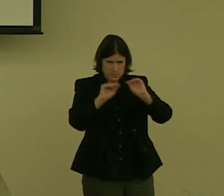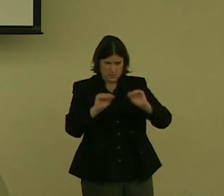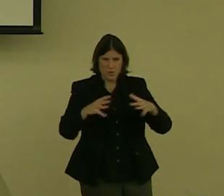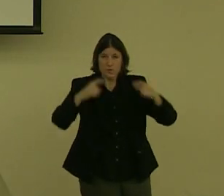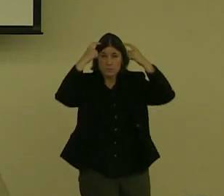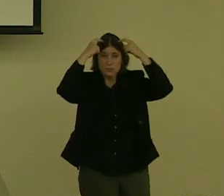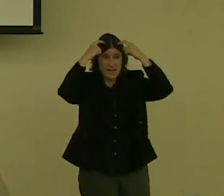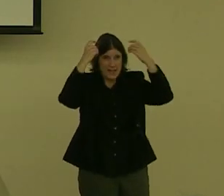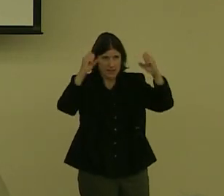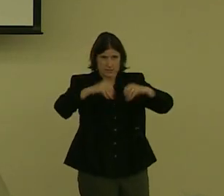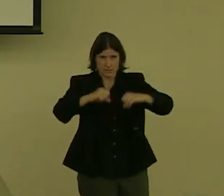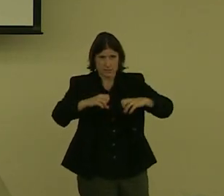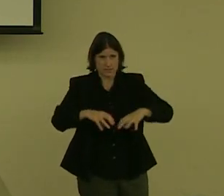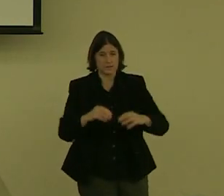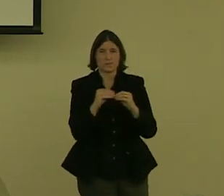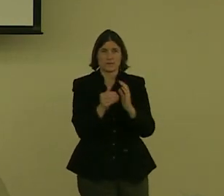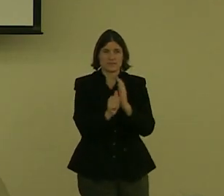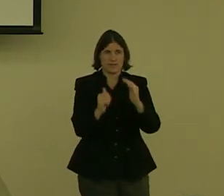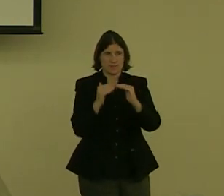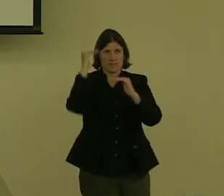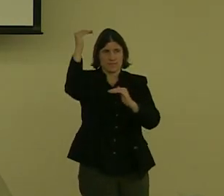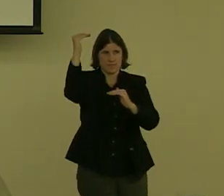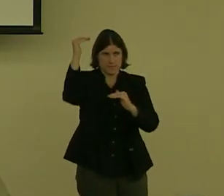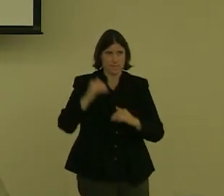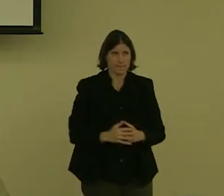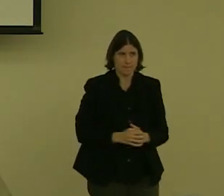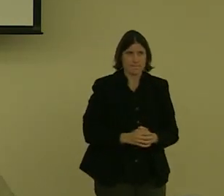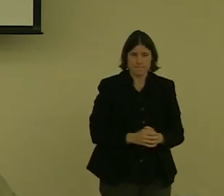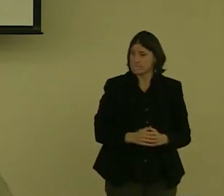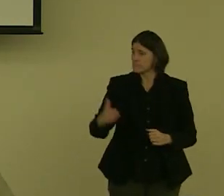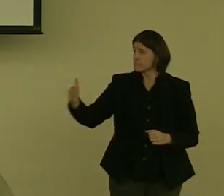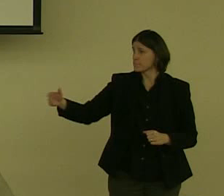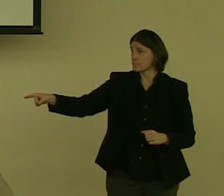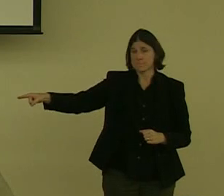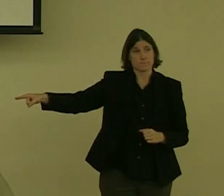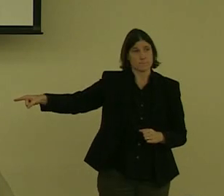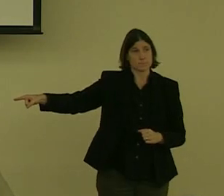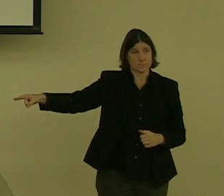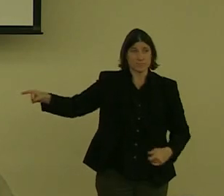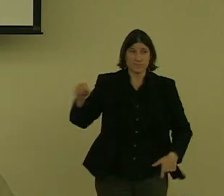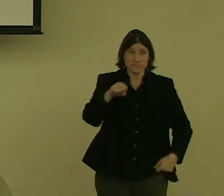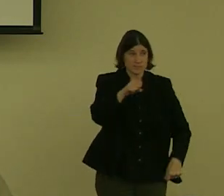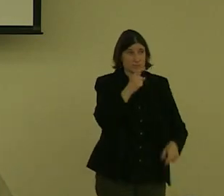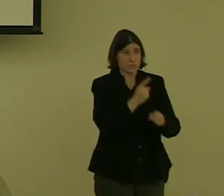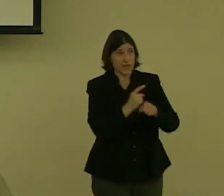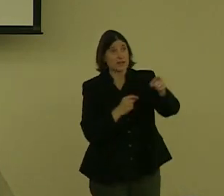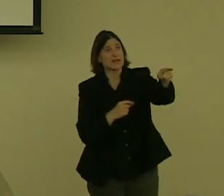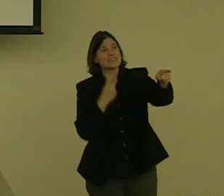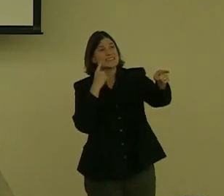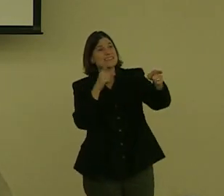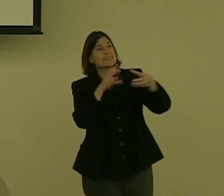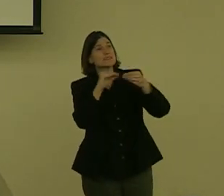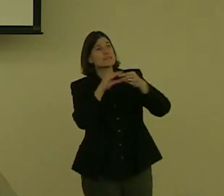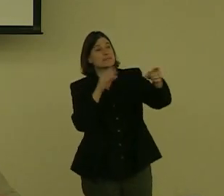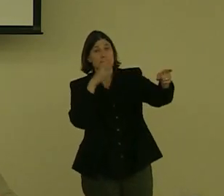What's interesting is that you bring up film studies, which is, film is a medium far more collaborative